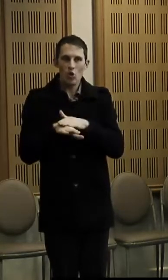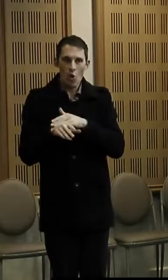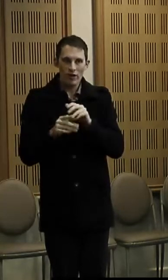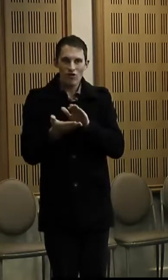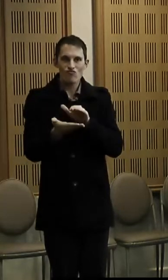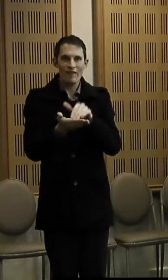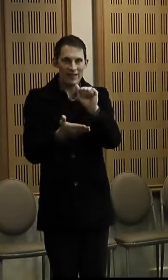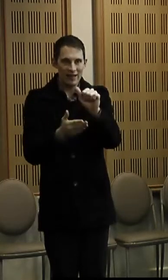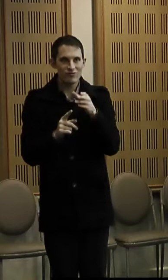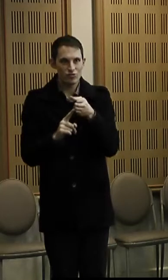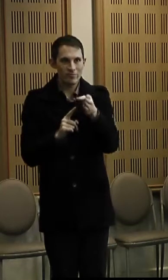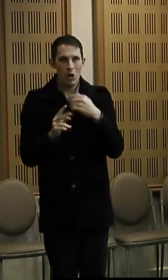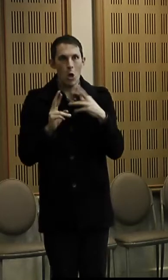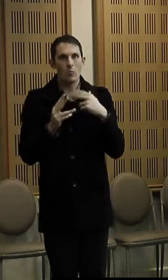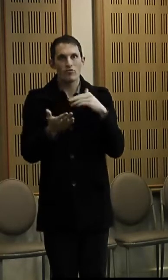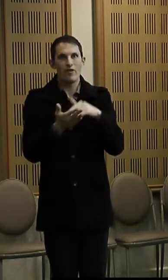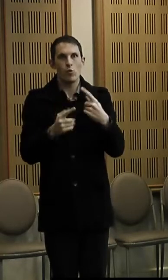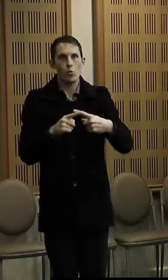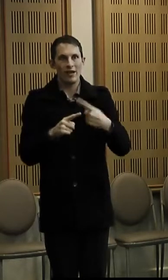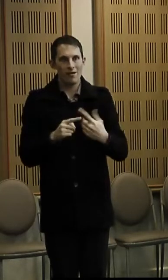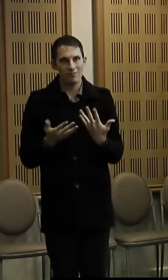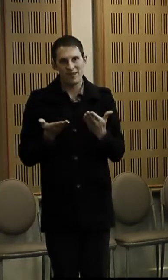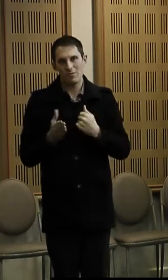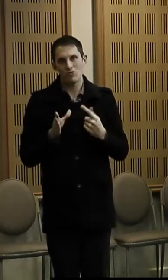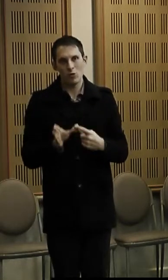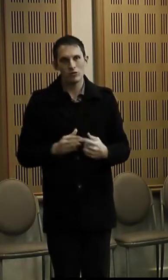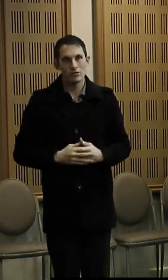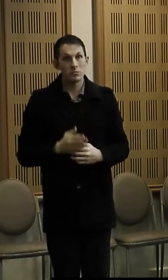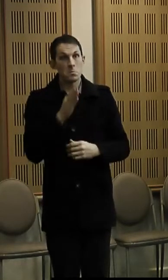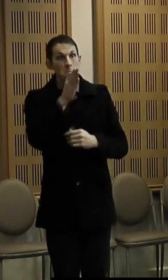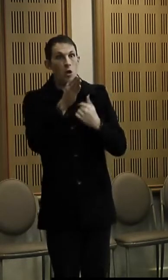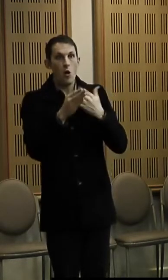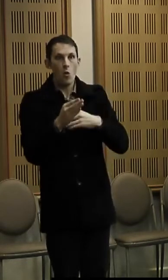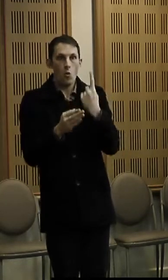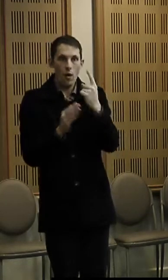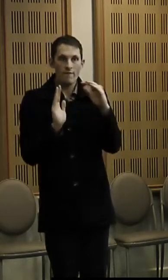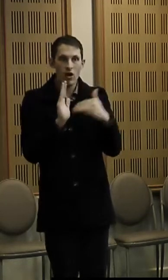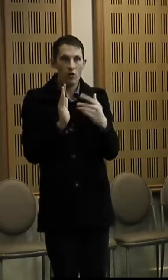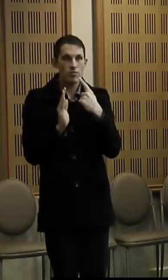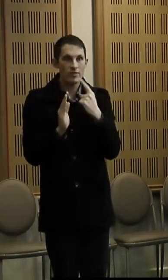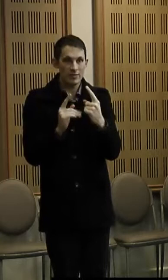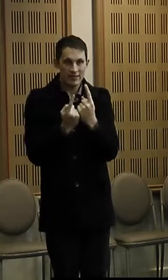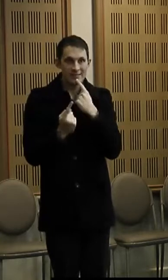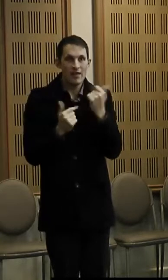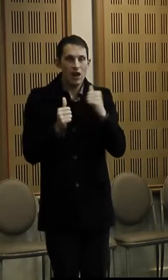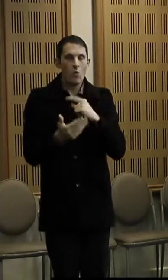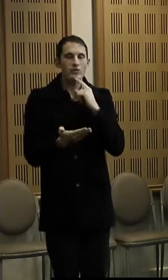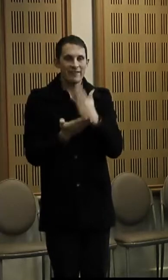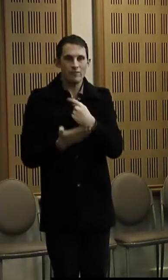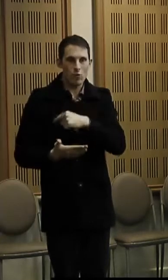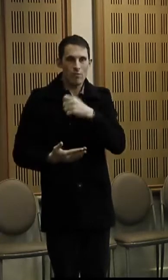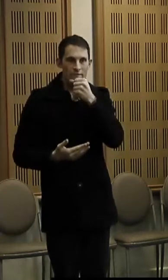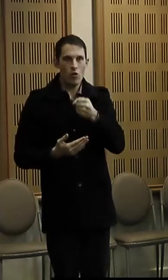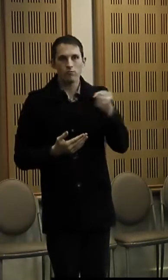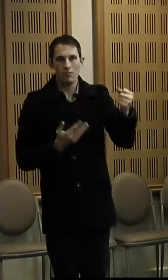quicker, is my response. I'll say one final thing, and then I definitely will hand the microphone over to other people. But I